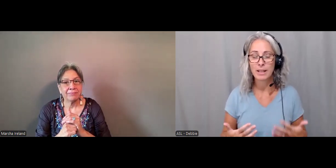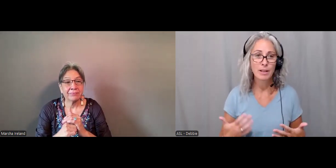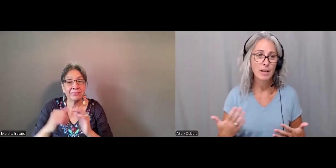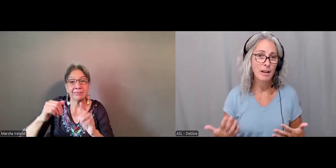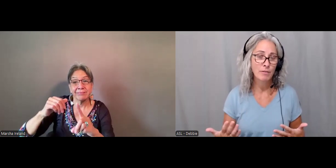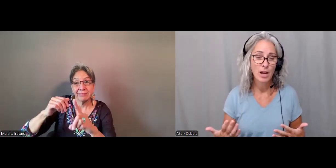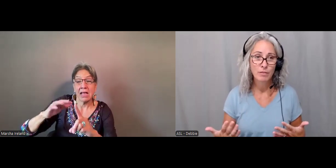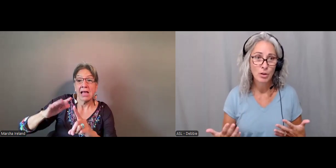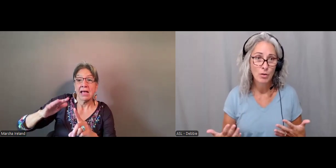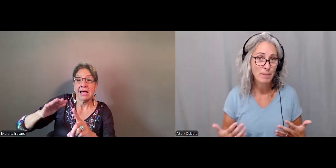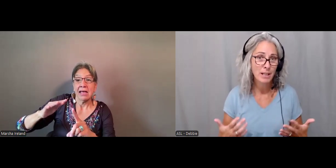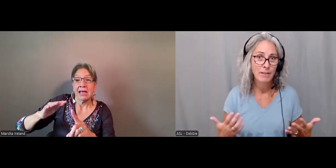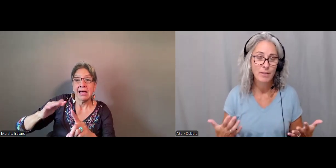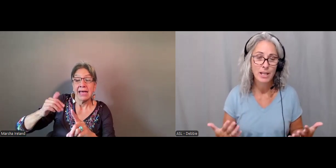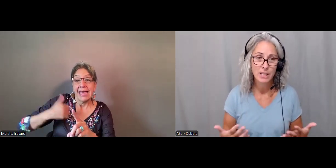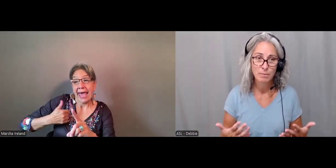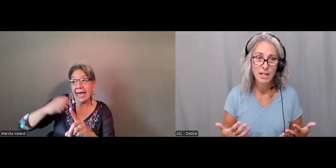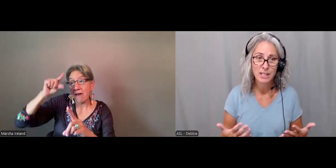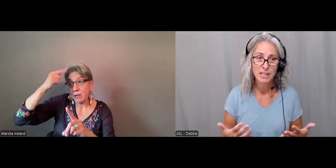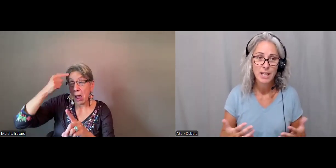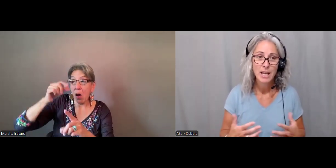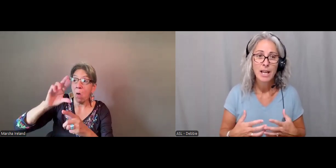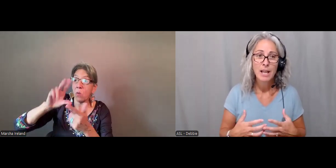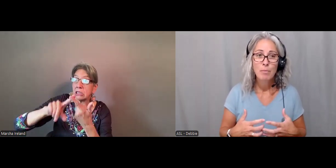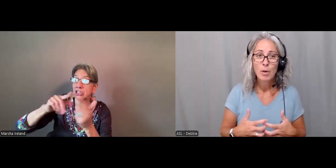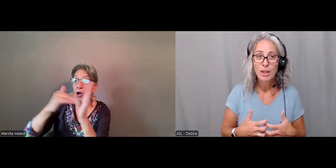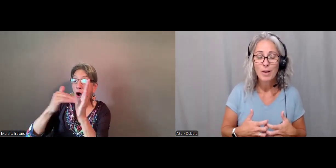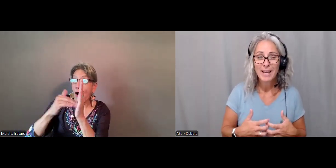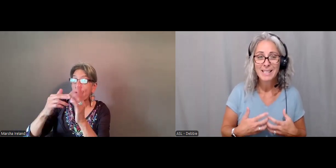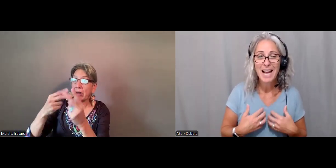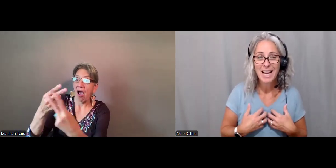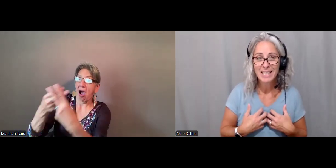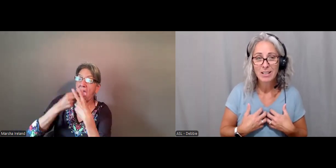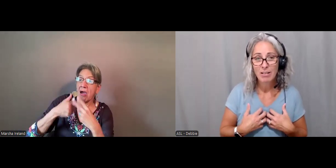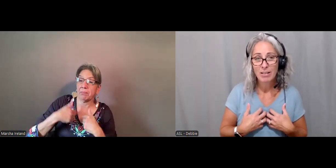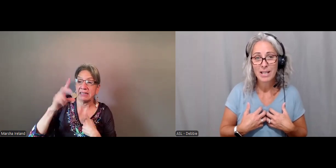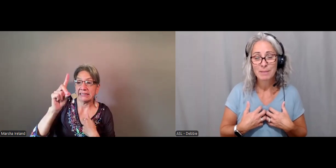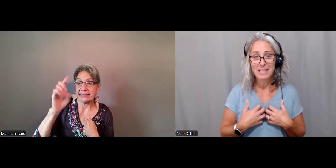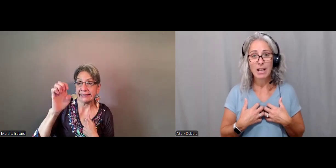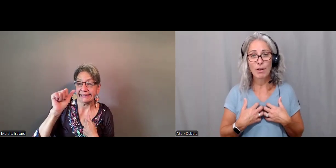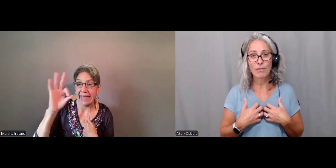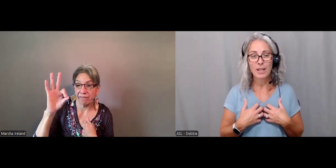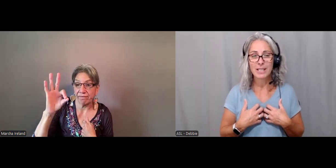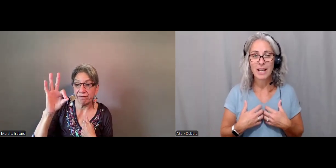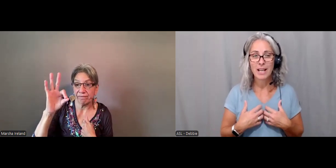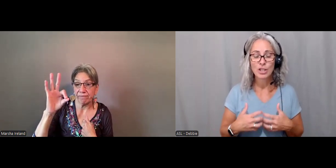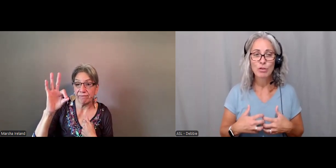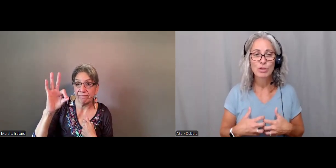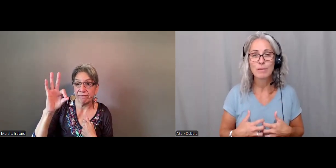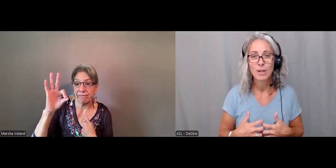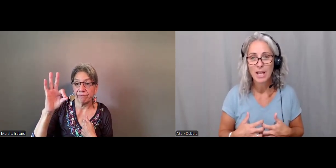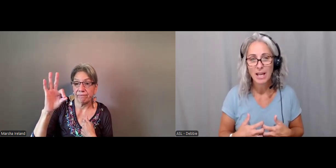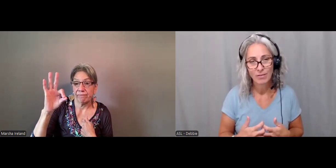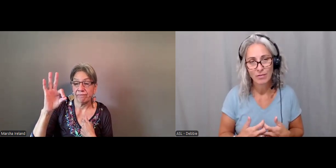that we live in, and I've grown up in, and I've experienced. One of the ways I decolonize myself is that I